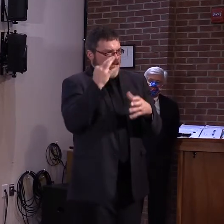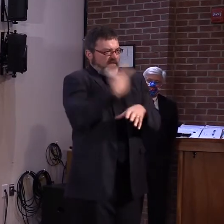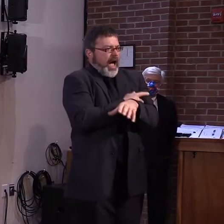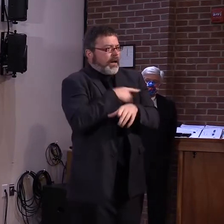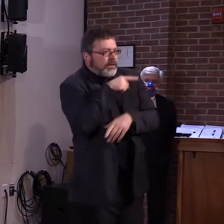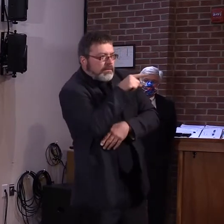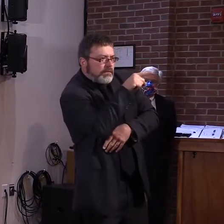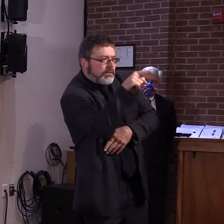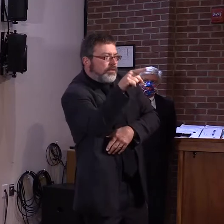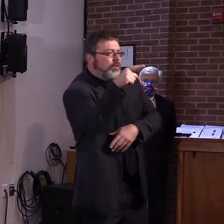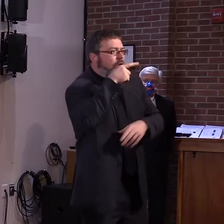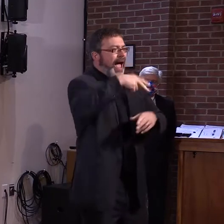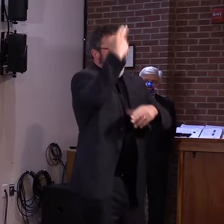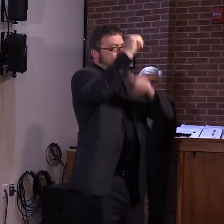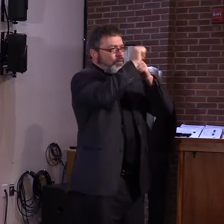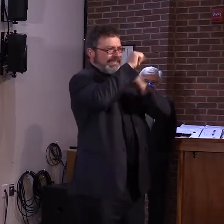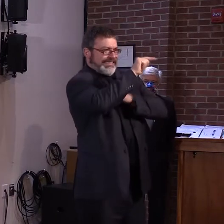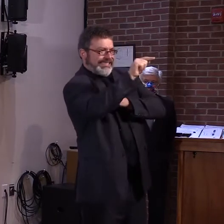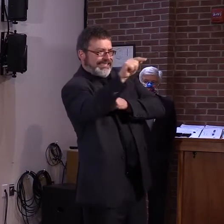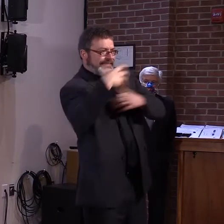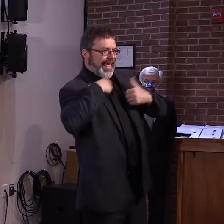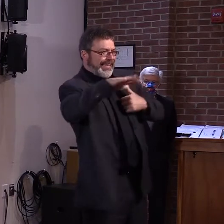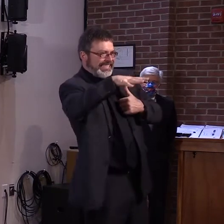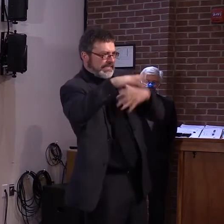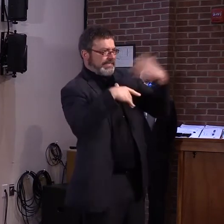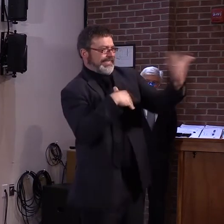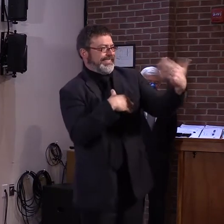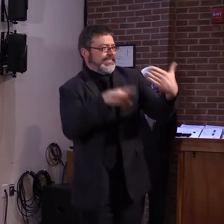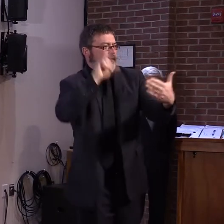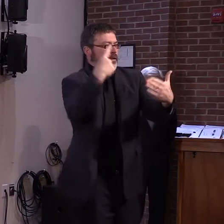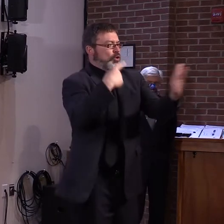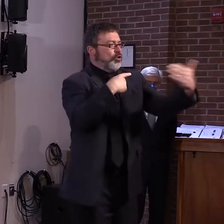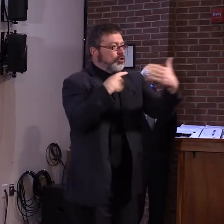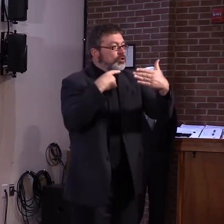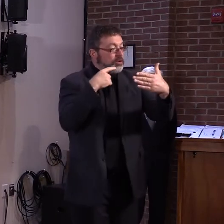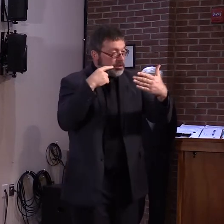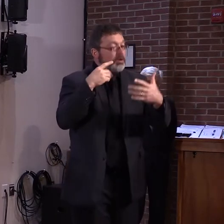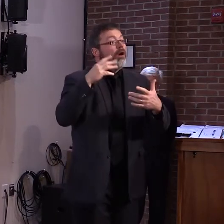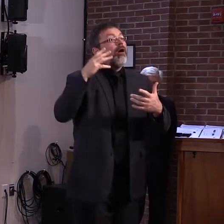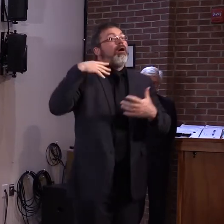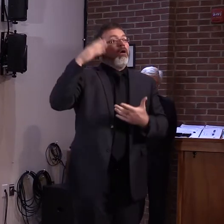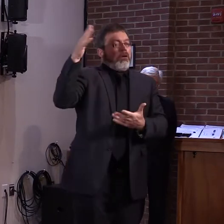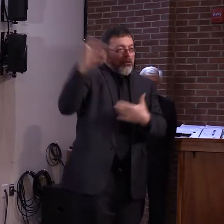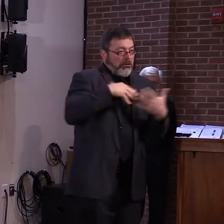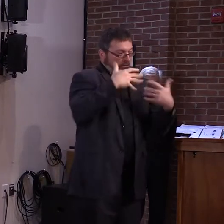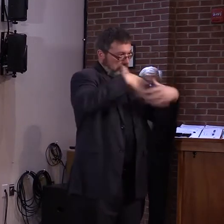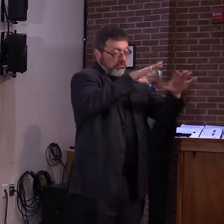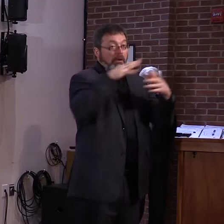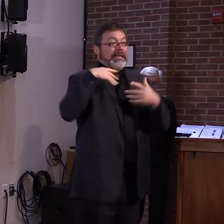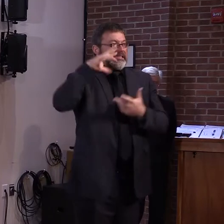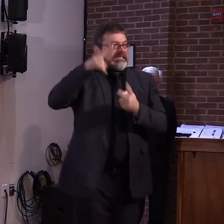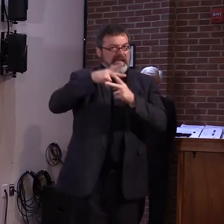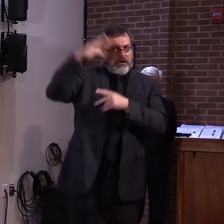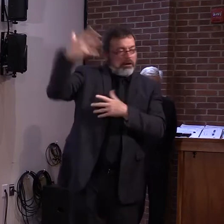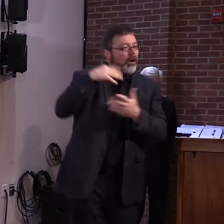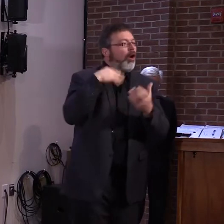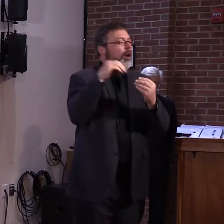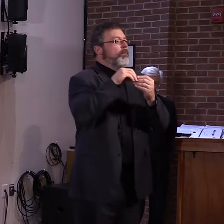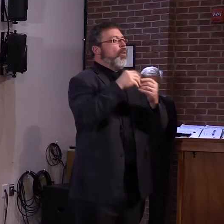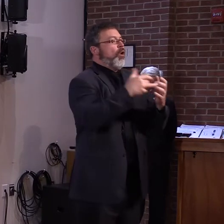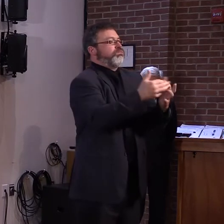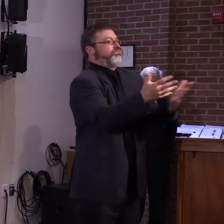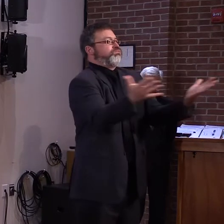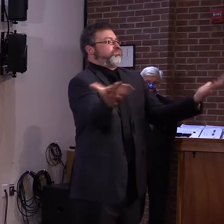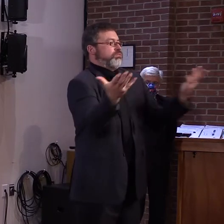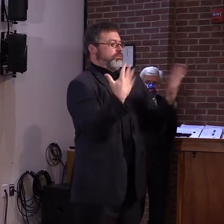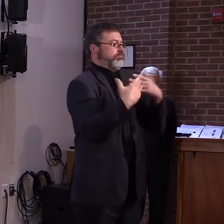groups. And then as we get more and more vaccine, open it up more. And then some of the data and IT issues we're continuing